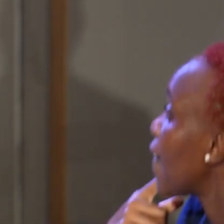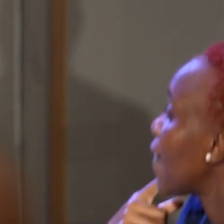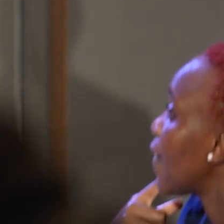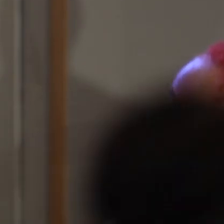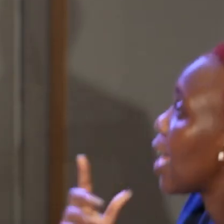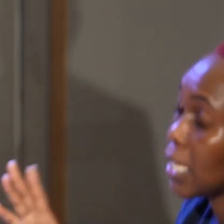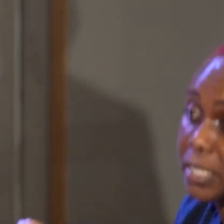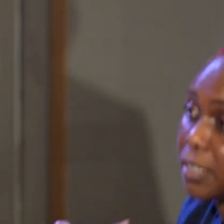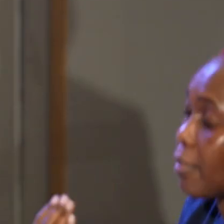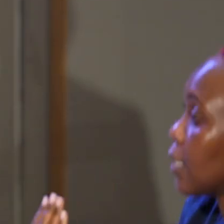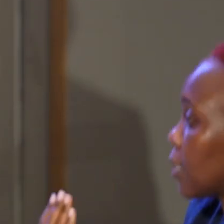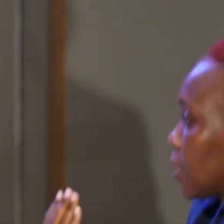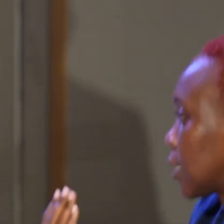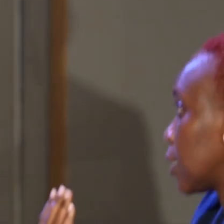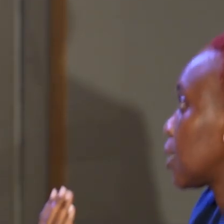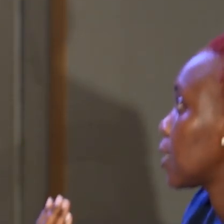small overview.